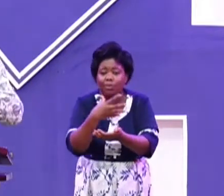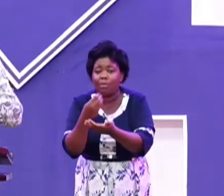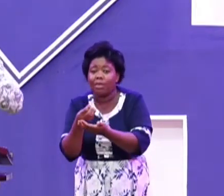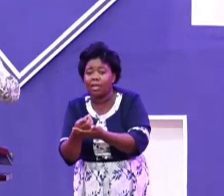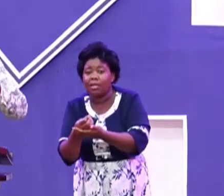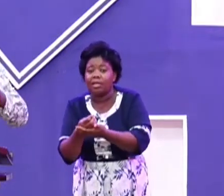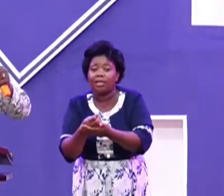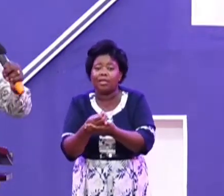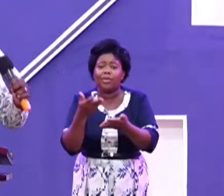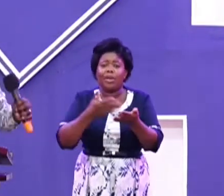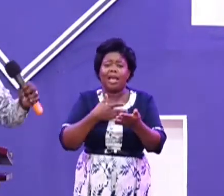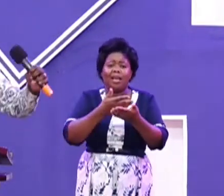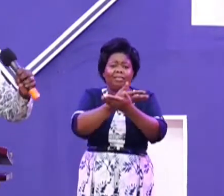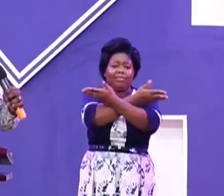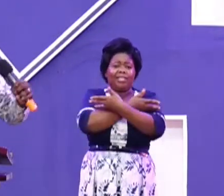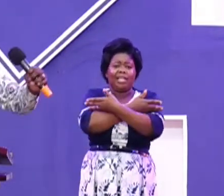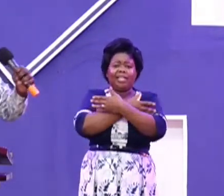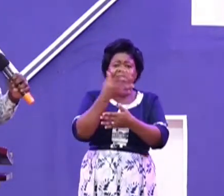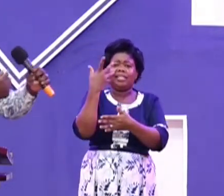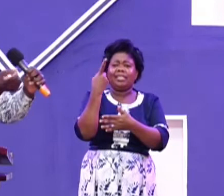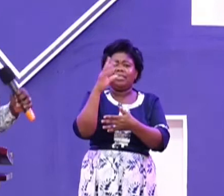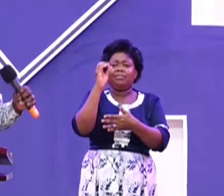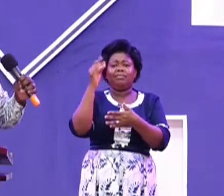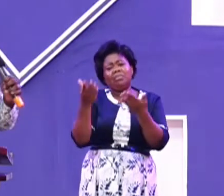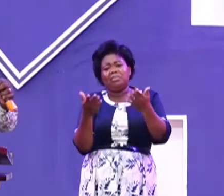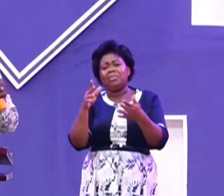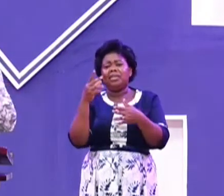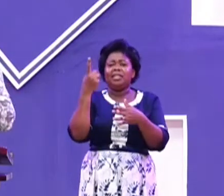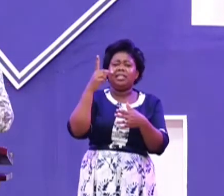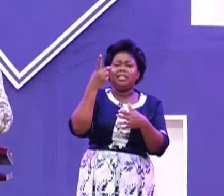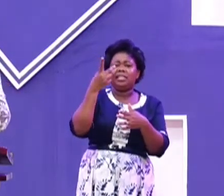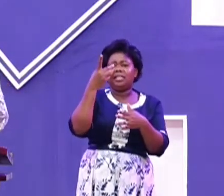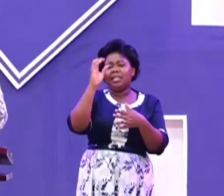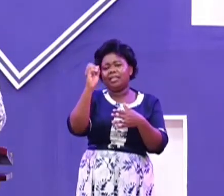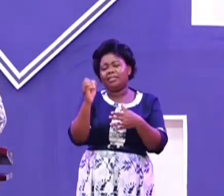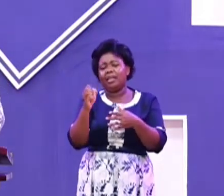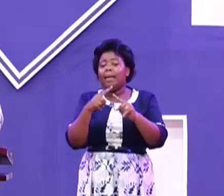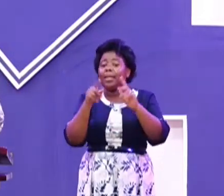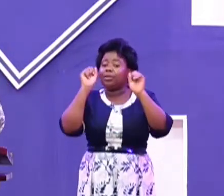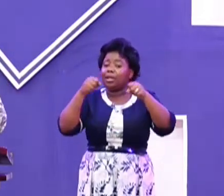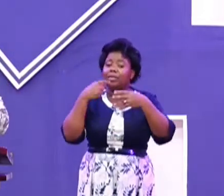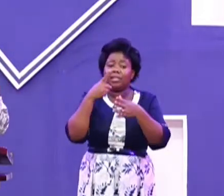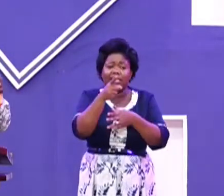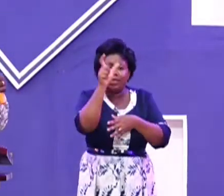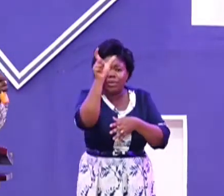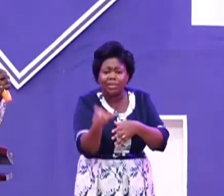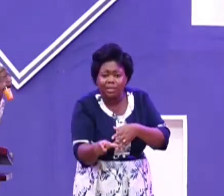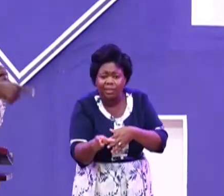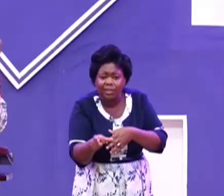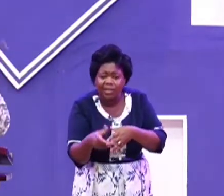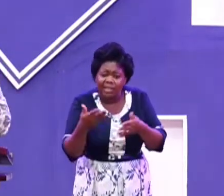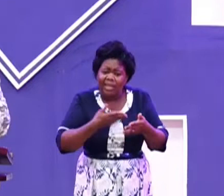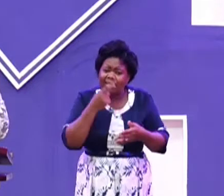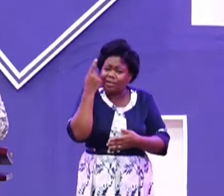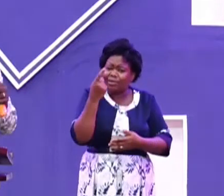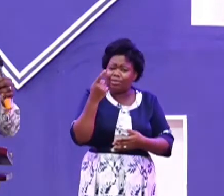Oyina esati 10. You have 100 shirts. Esati 10. 10 shirts. Neto so nakamba ko oluganda oyo. But you cannot say that brother. Ayina